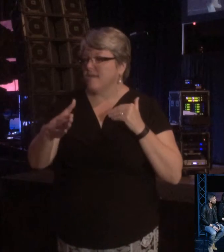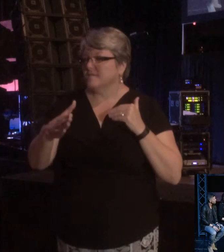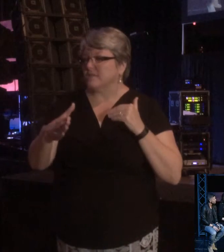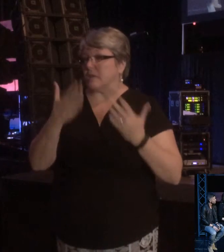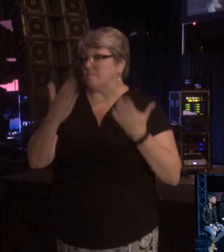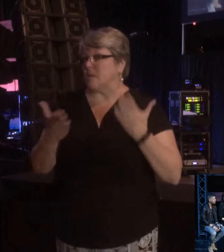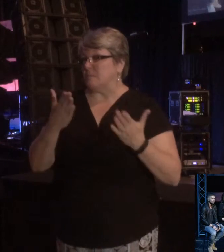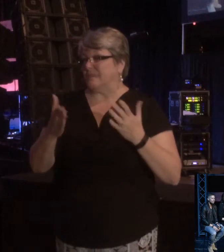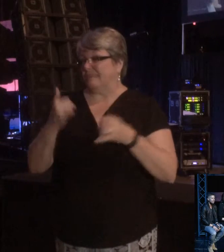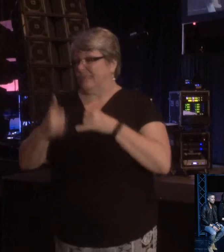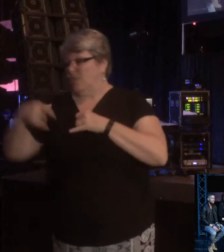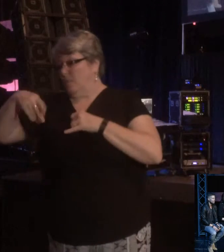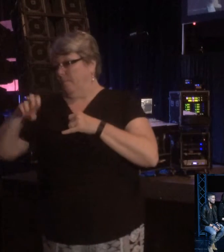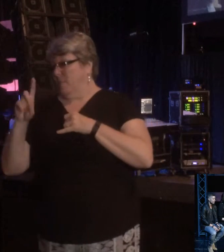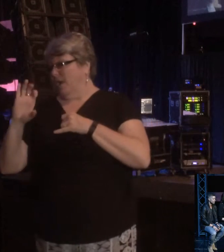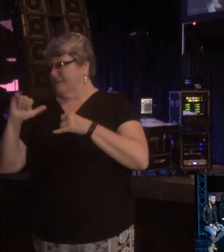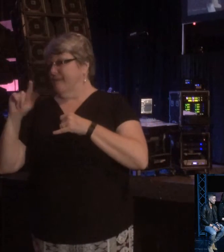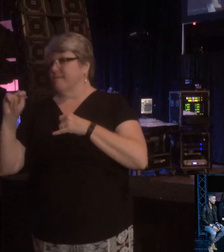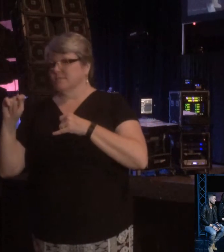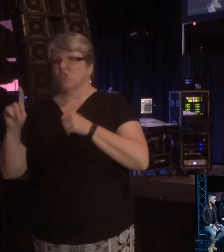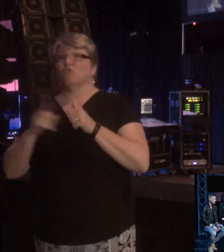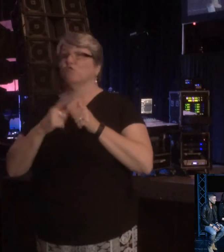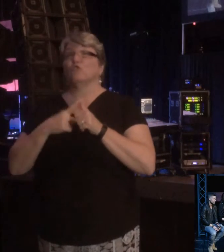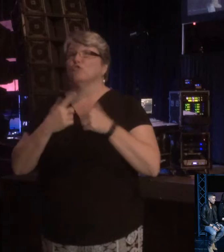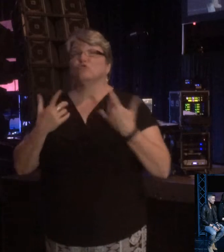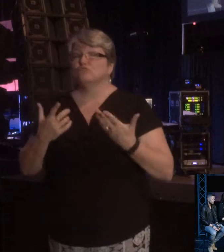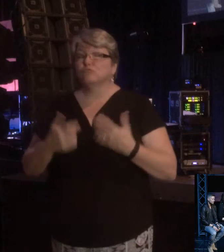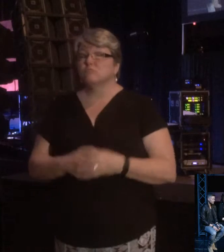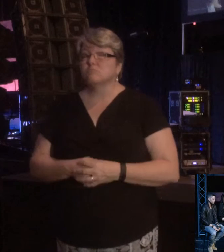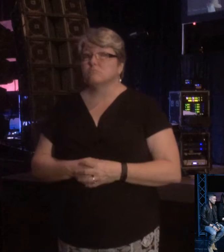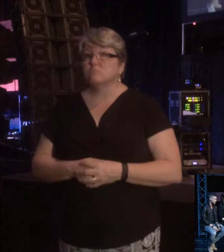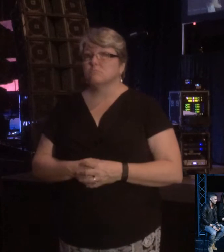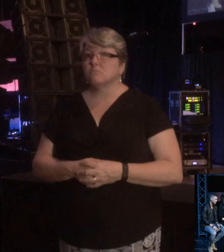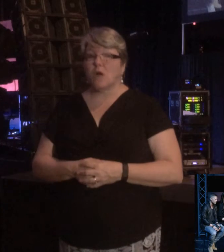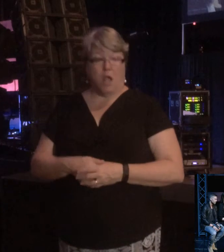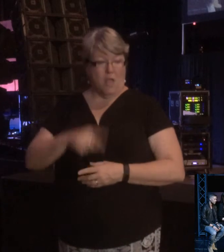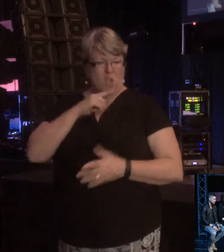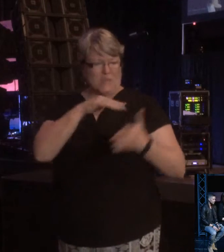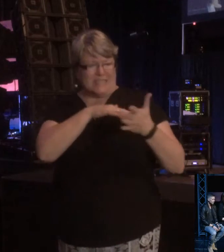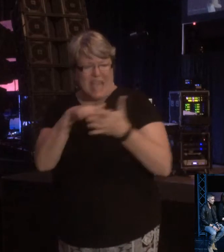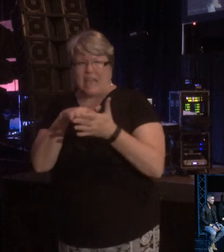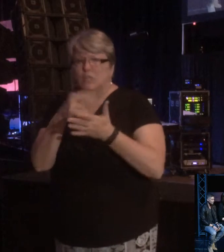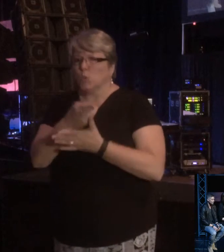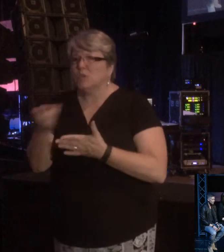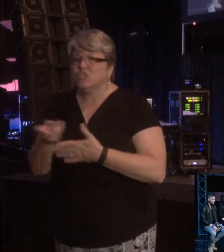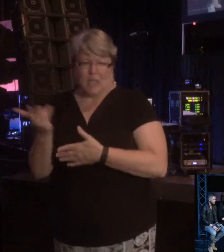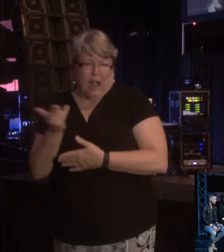was even single. And so I was very, very excited about that.